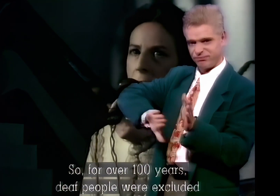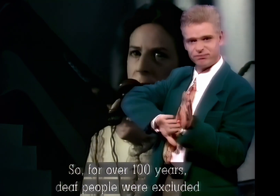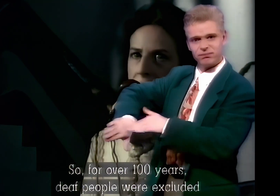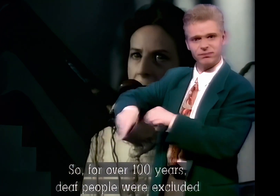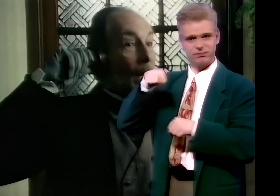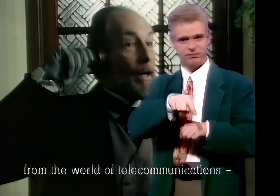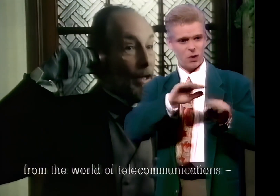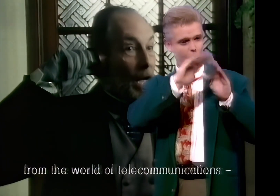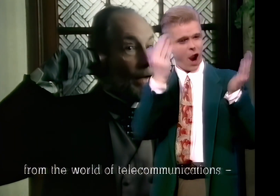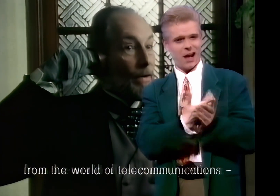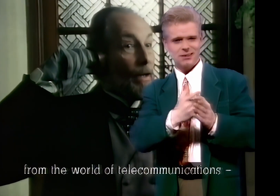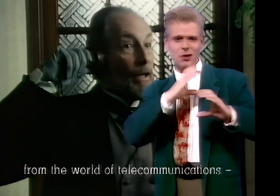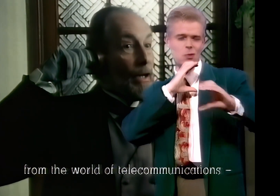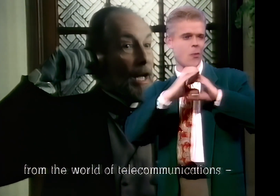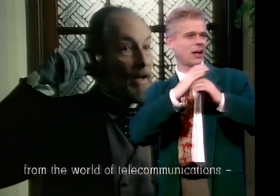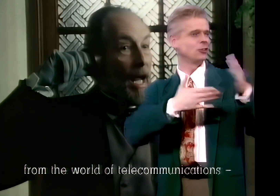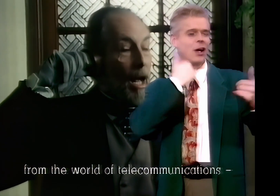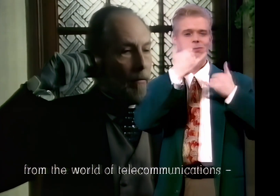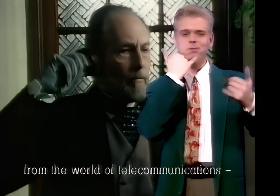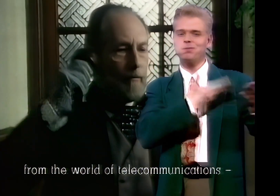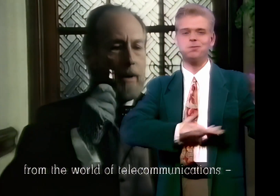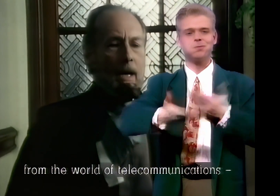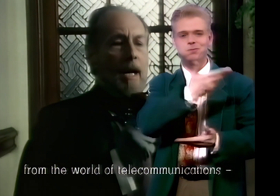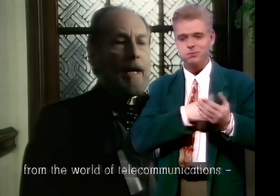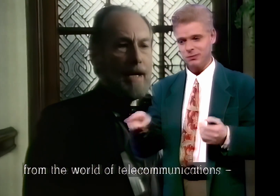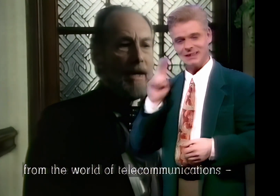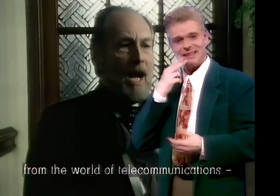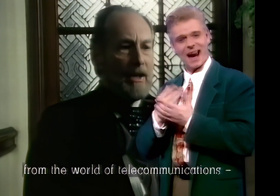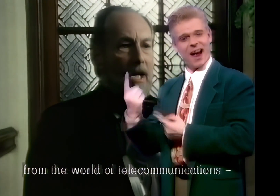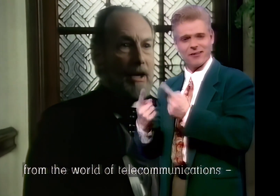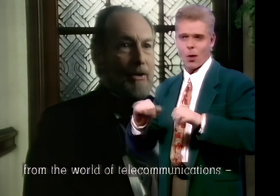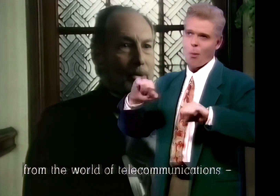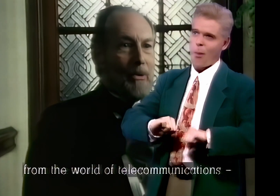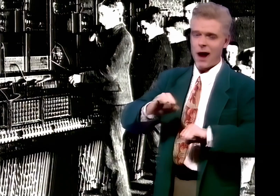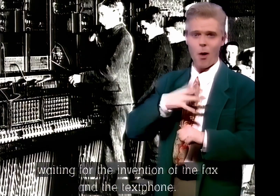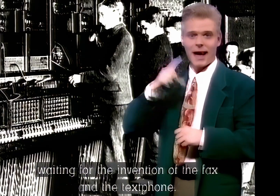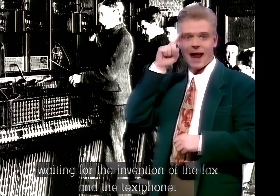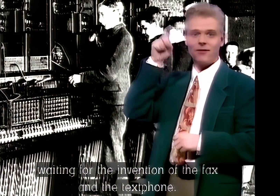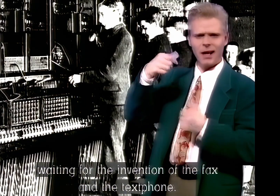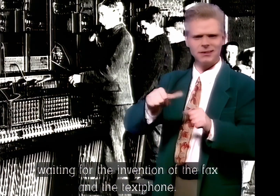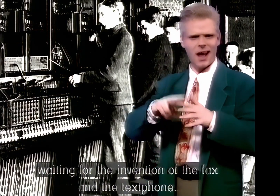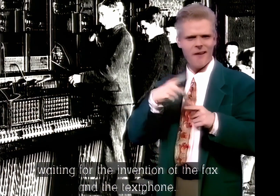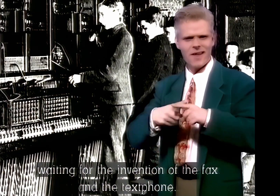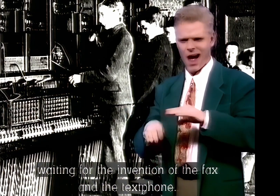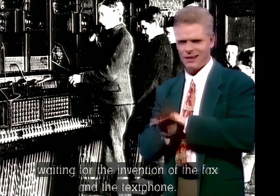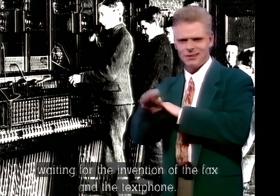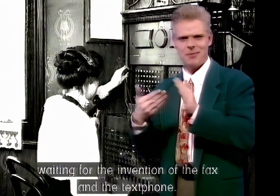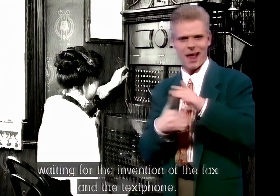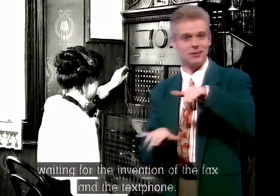deaf people were excluded from the world of telecommunications, waiting for the invention of the fax and the text phone.